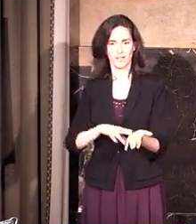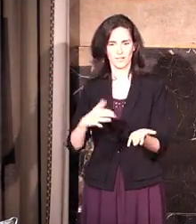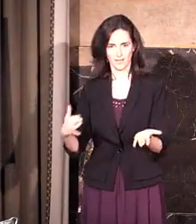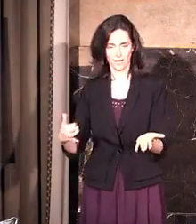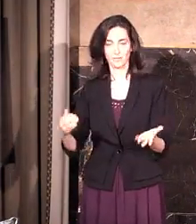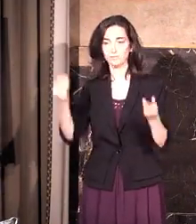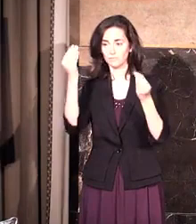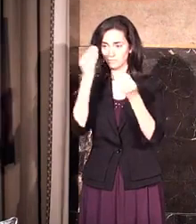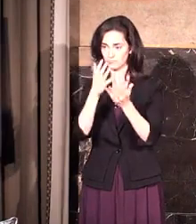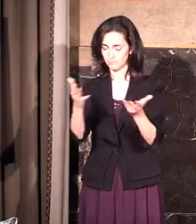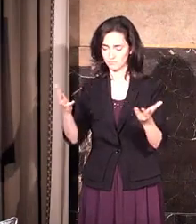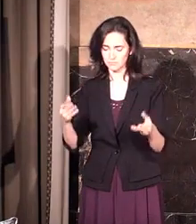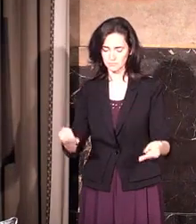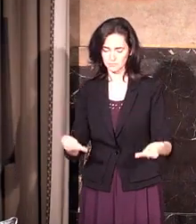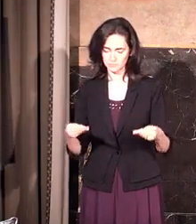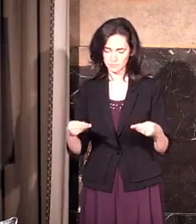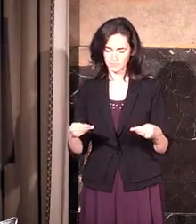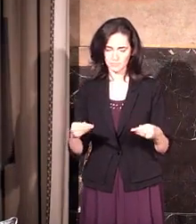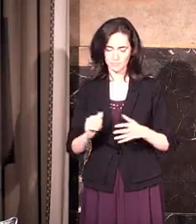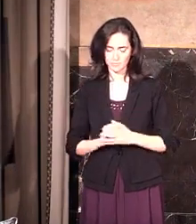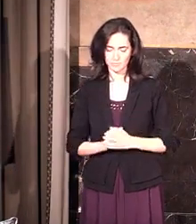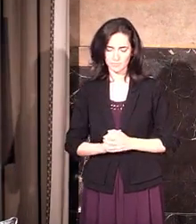it